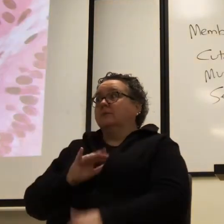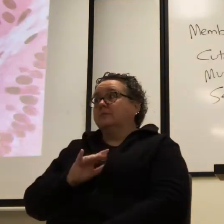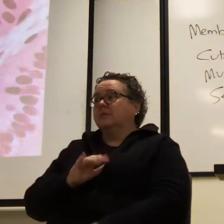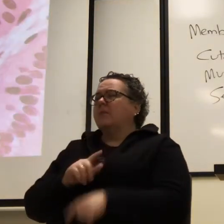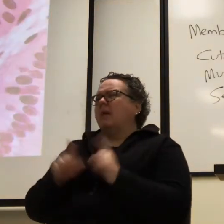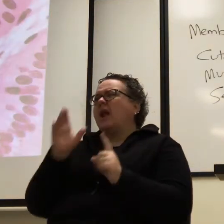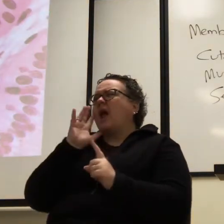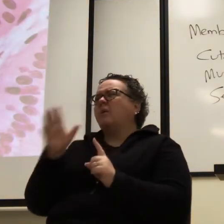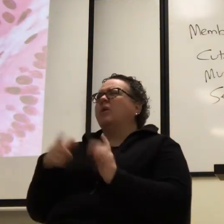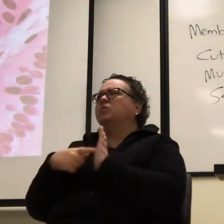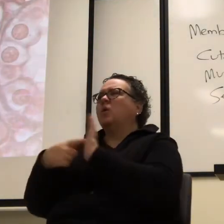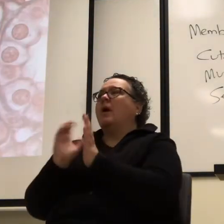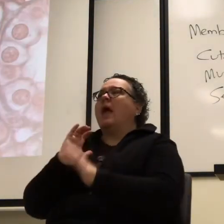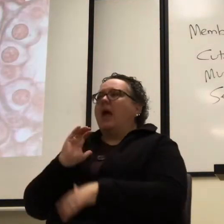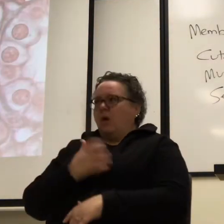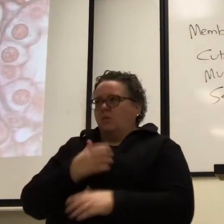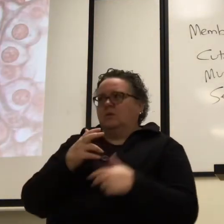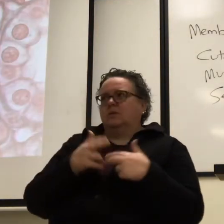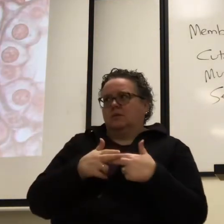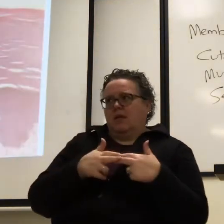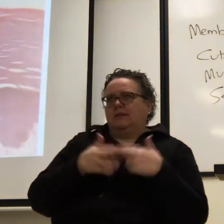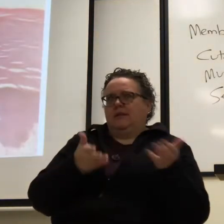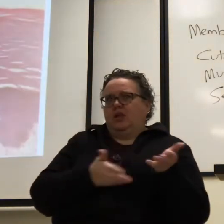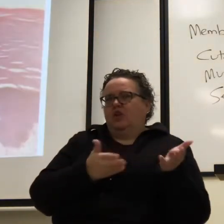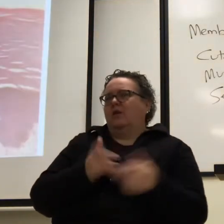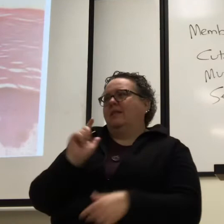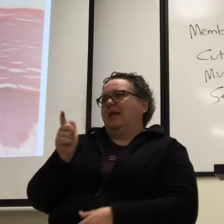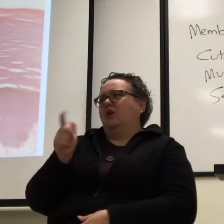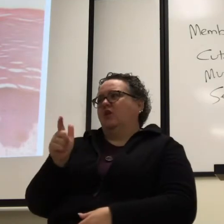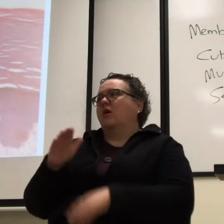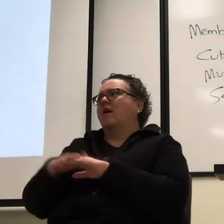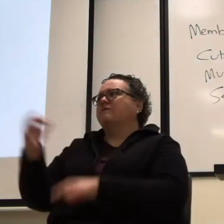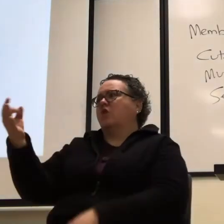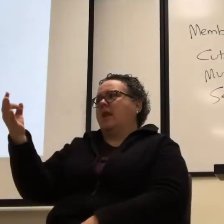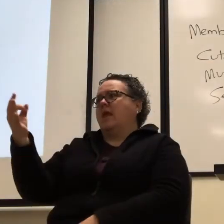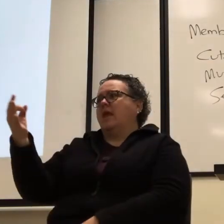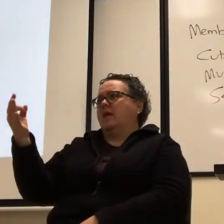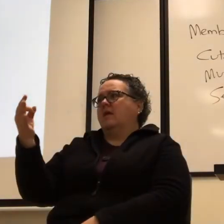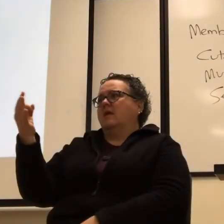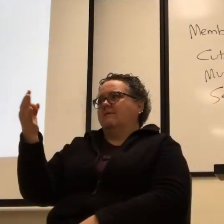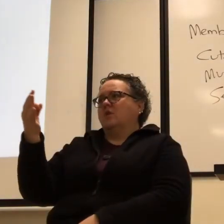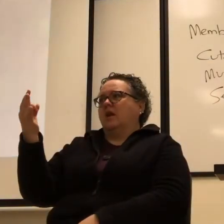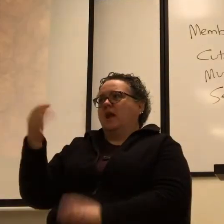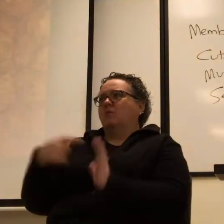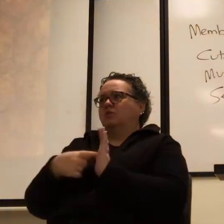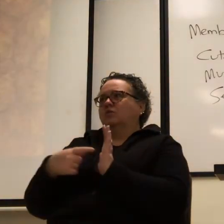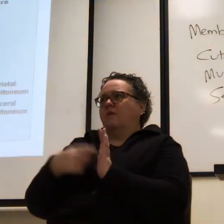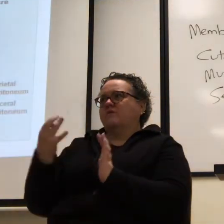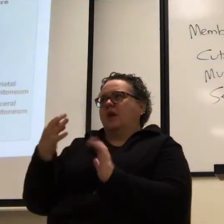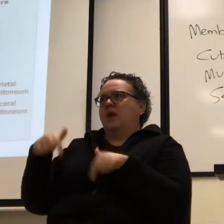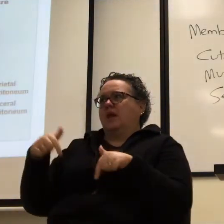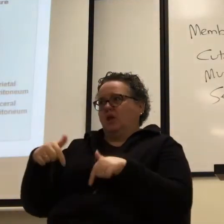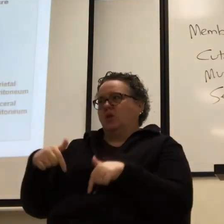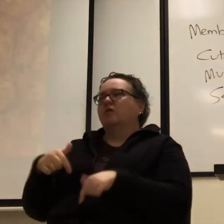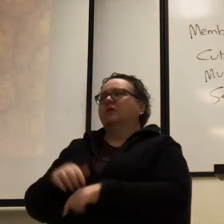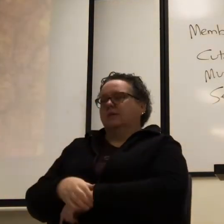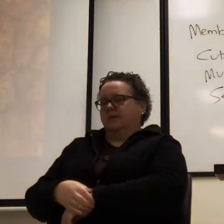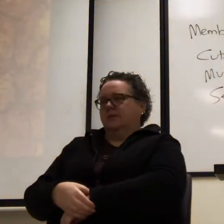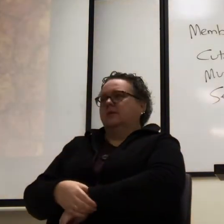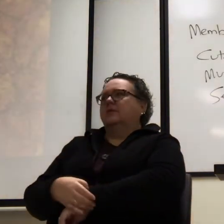But I'll present our slides later on, probably Friday. Today what I'm going to do is I'm going to continue on with